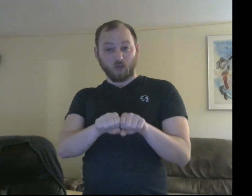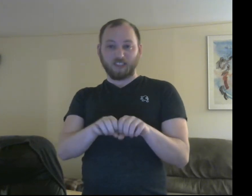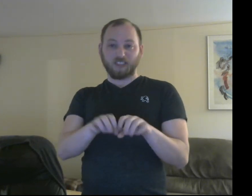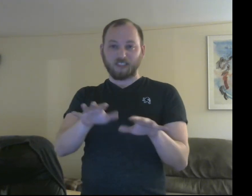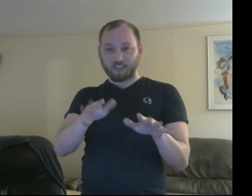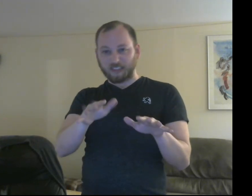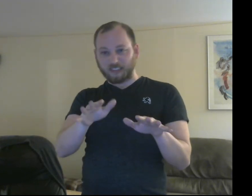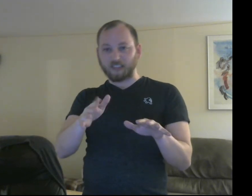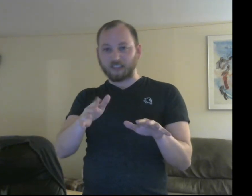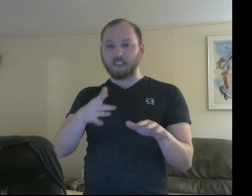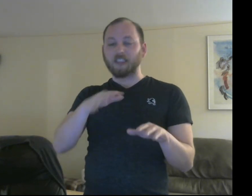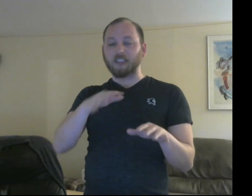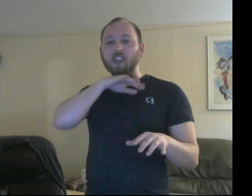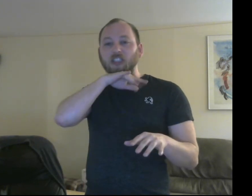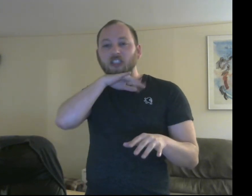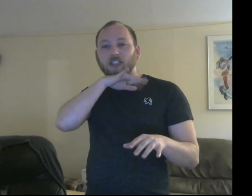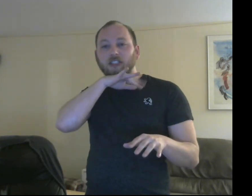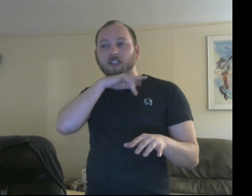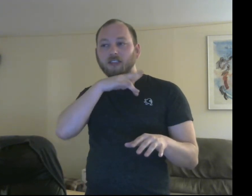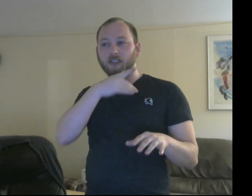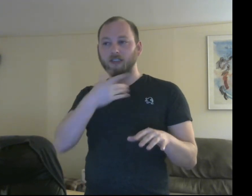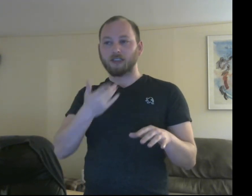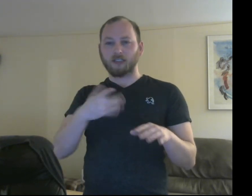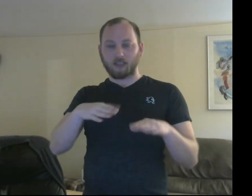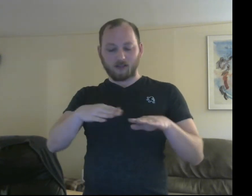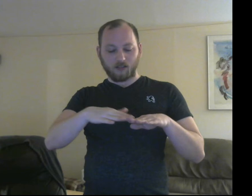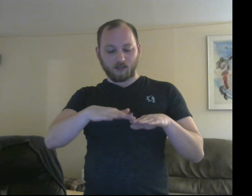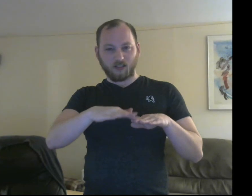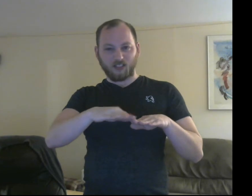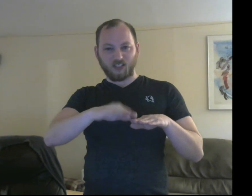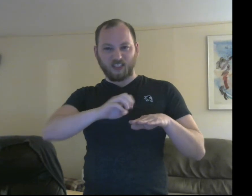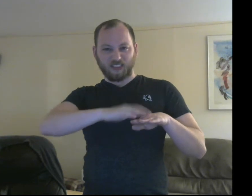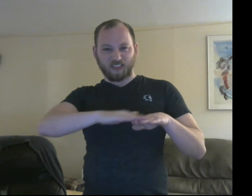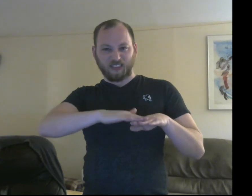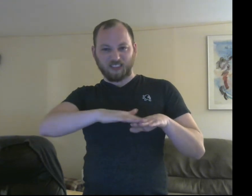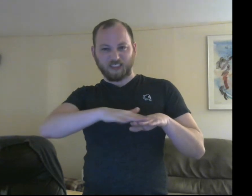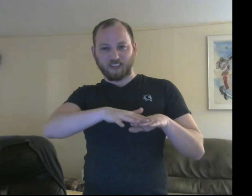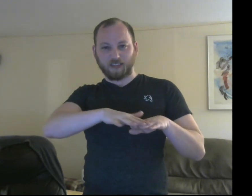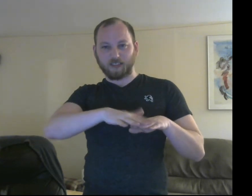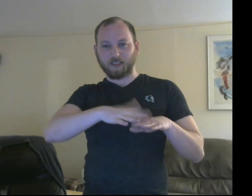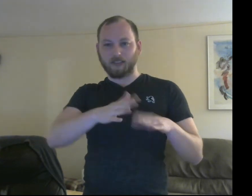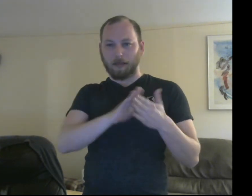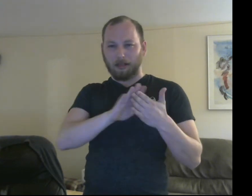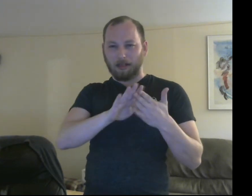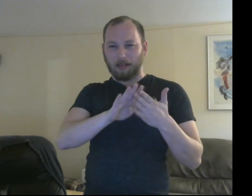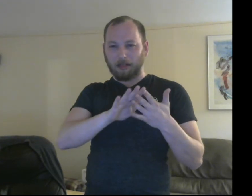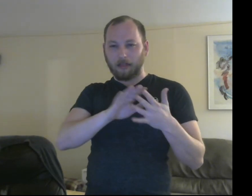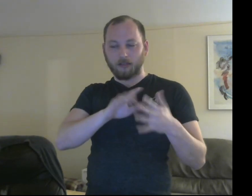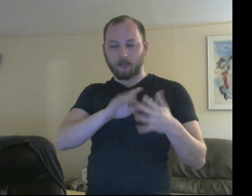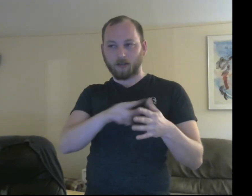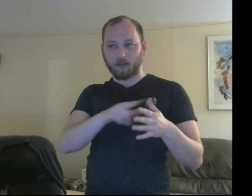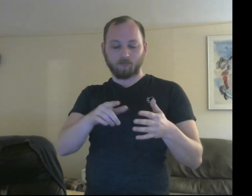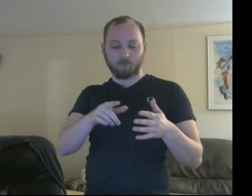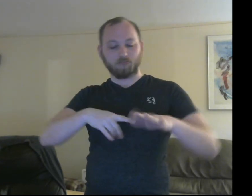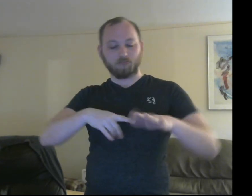up right on the front, as well as on the sides, and where your heels kind of touch when you're